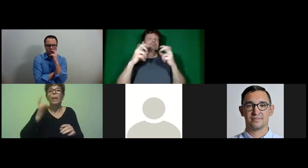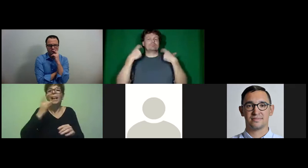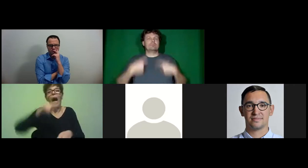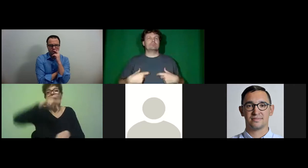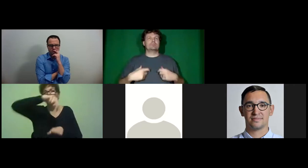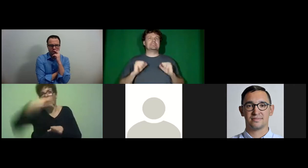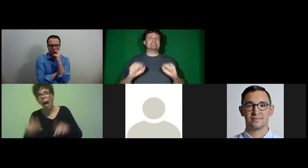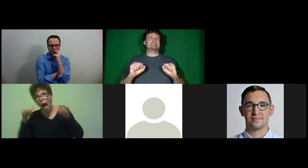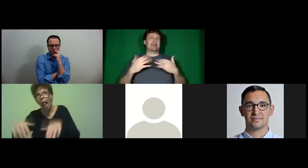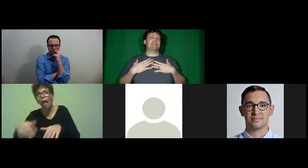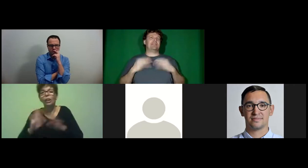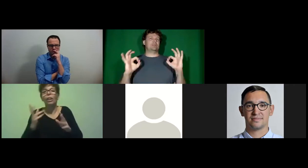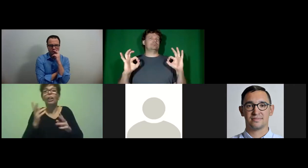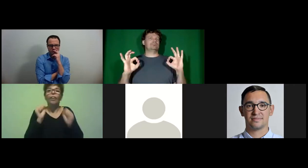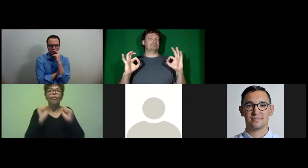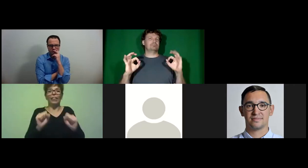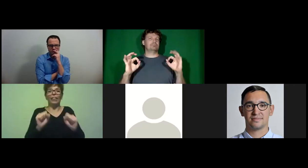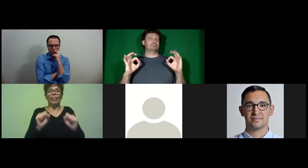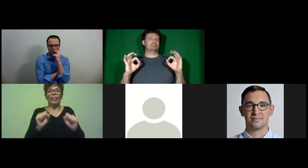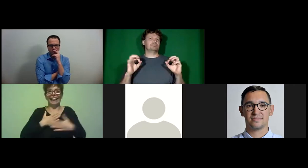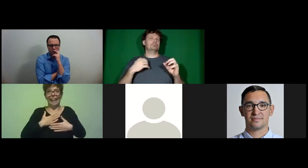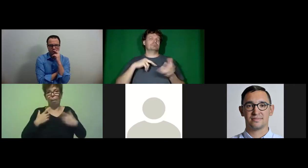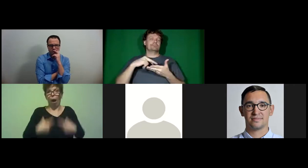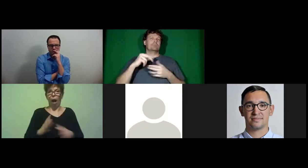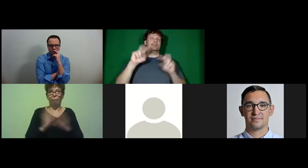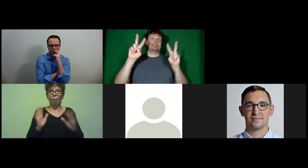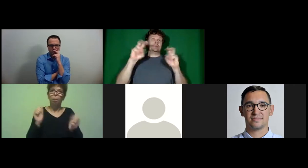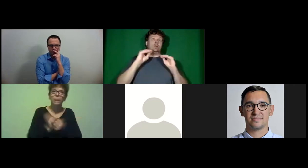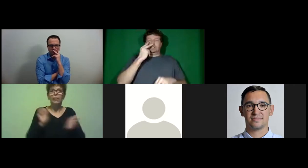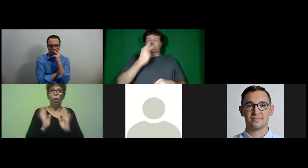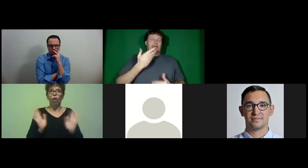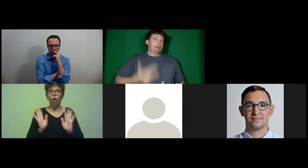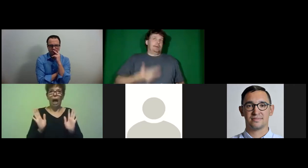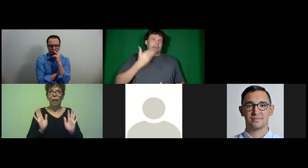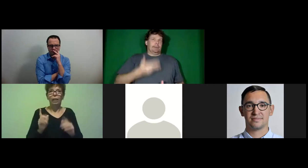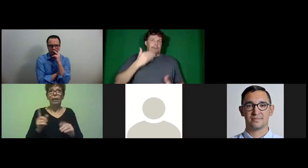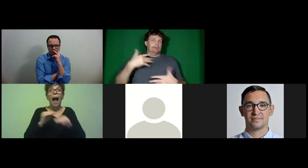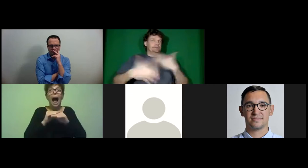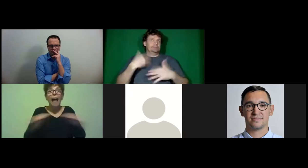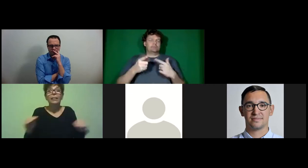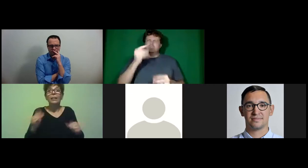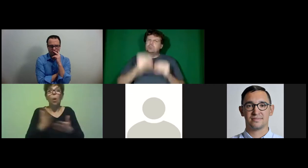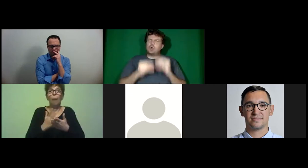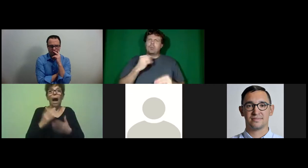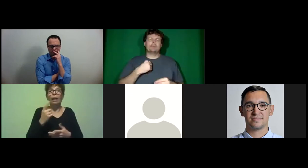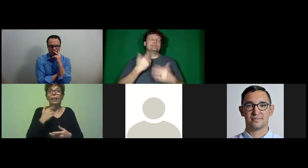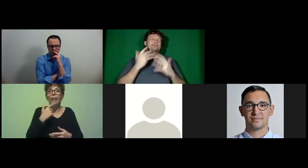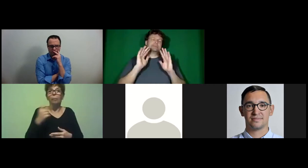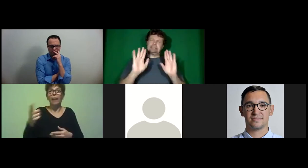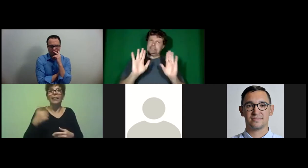when you fall, you need to make sure you don't strain your ankles or hurt yourself. So I knew that I had to